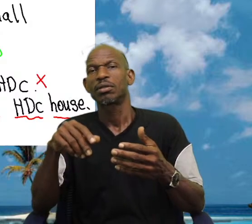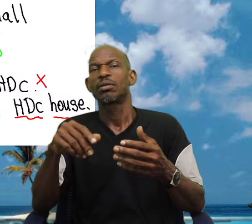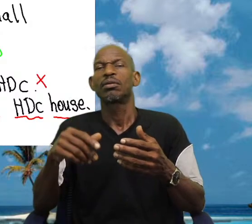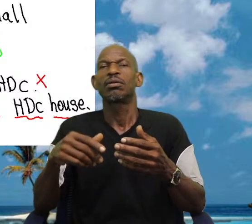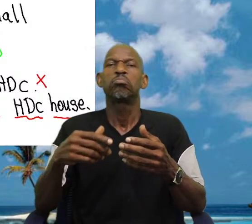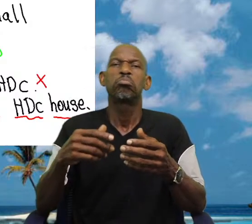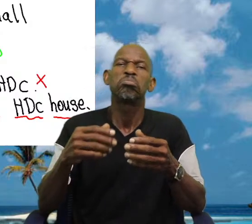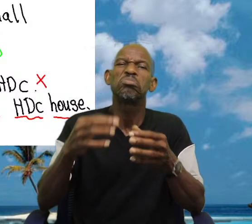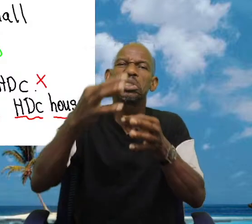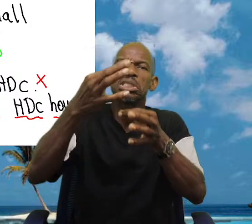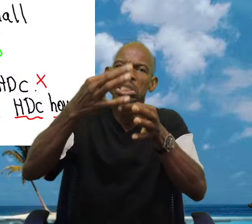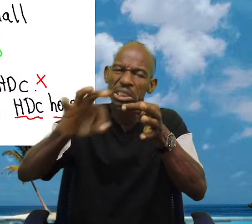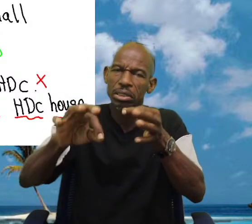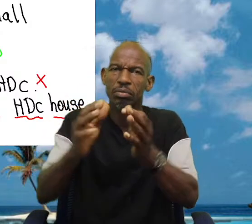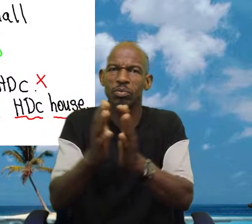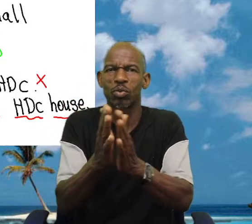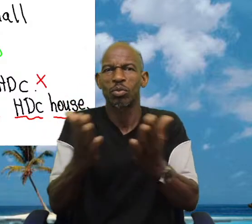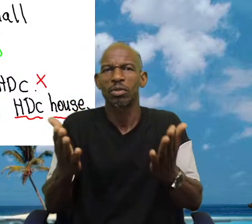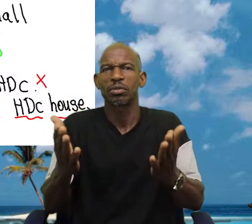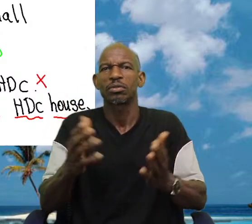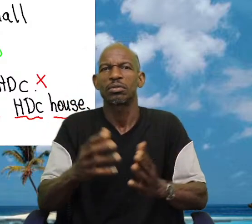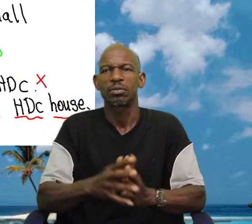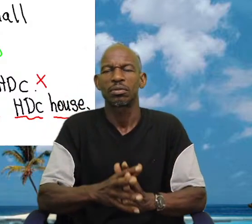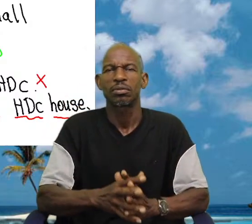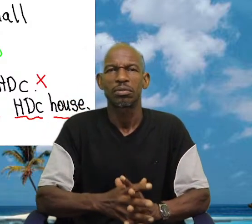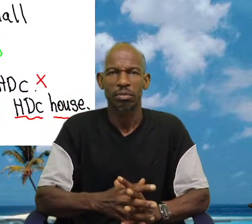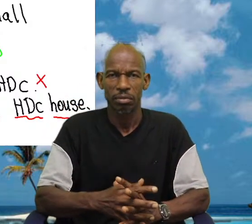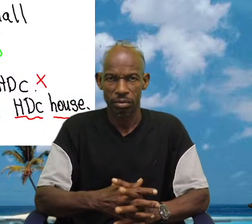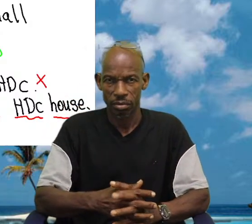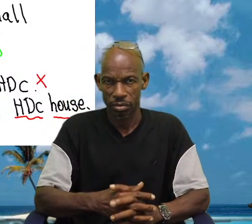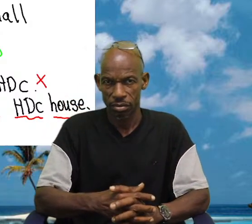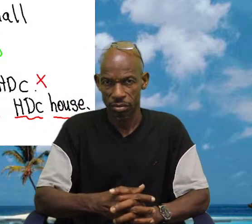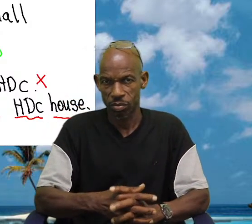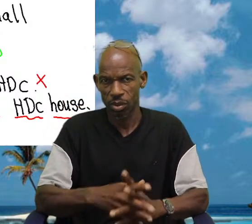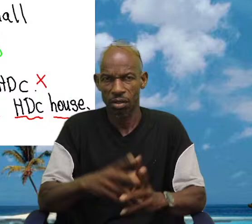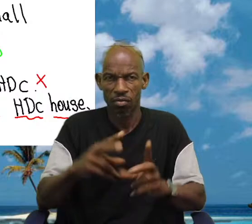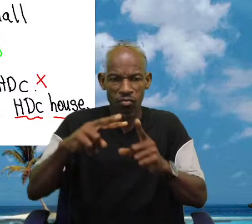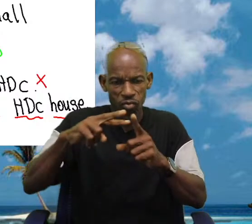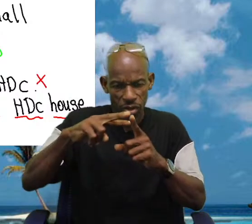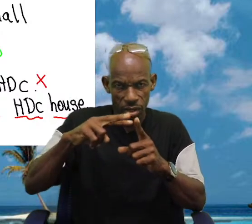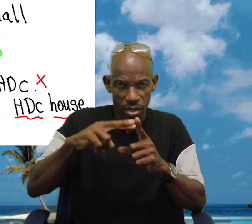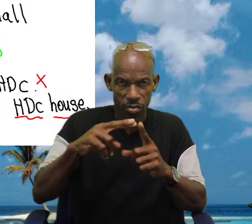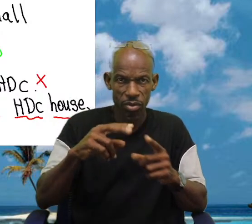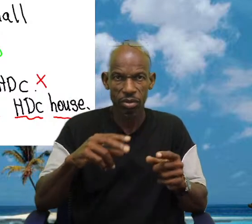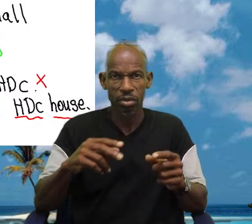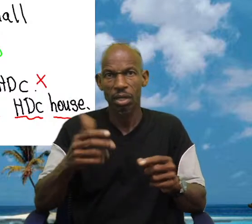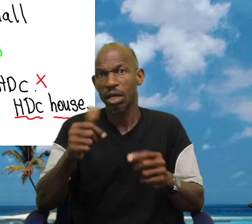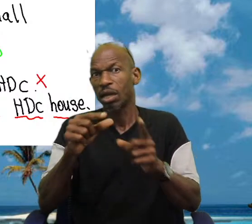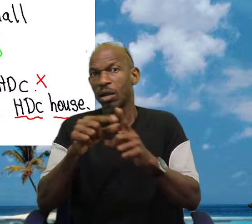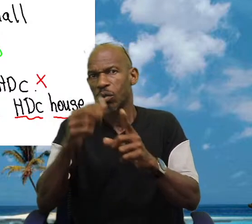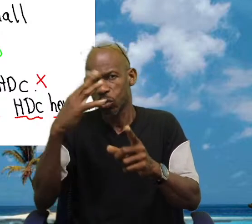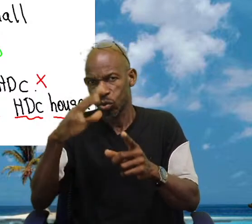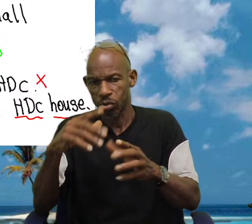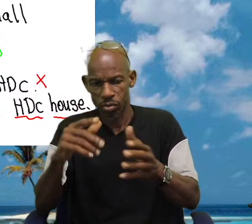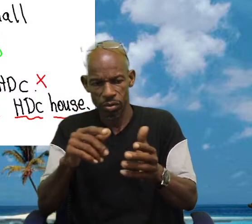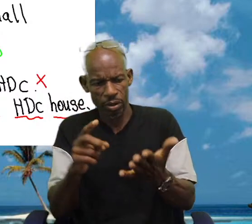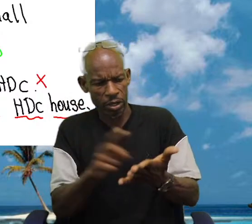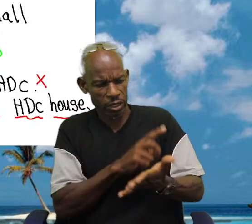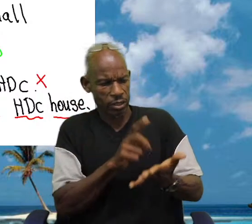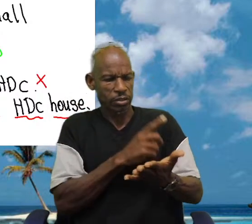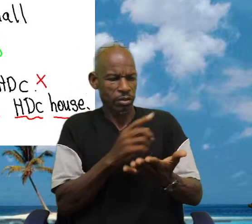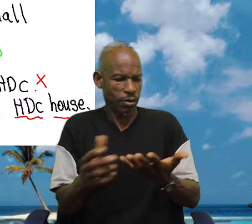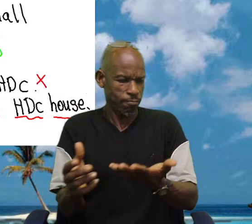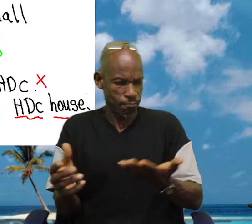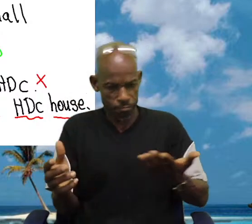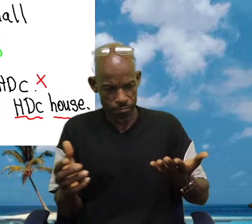books. Simple books. Try to read vocabulary. Any word that you do not know, any